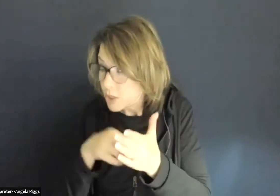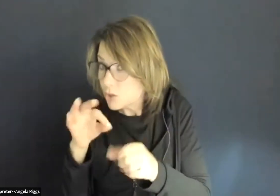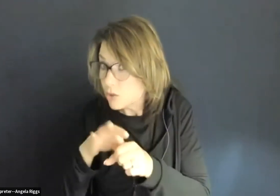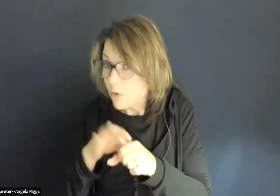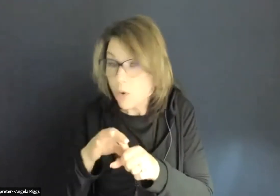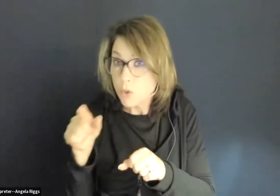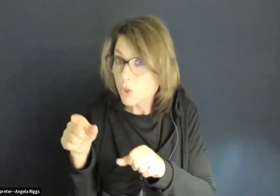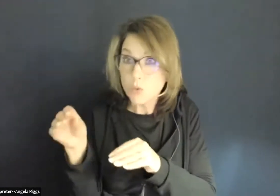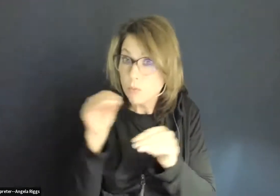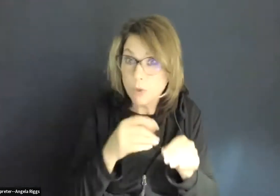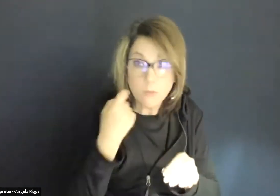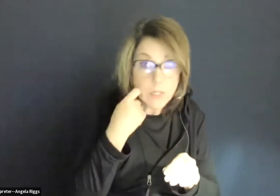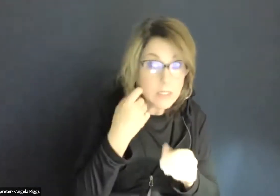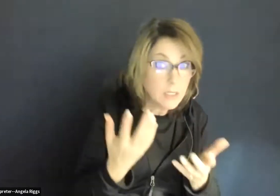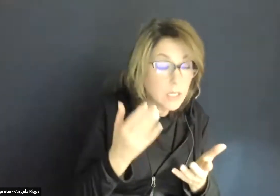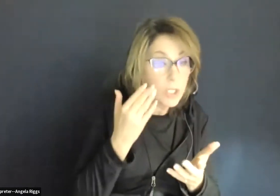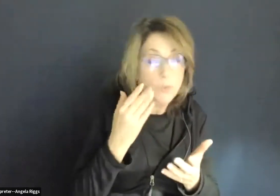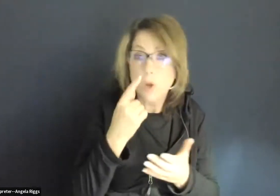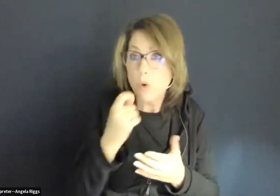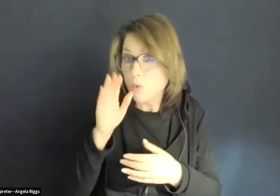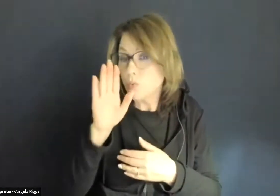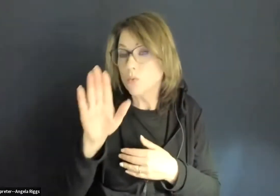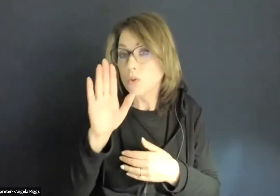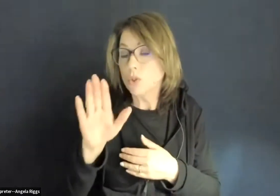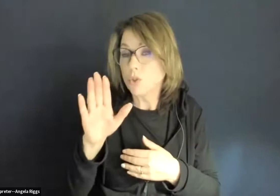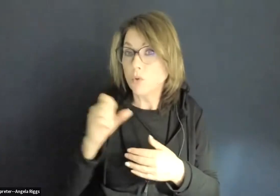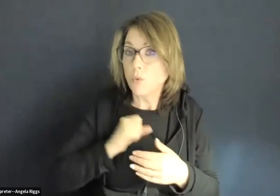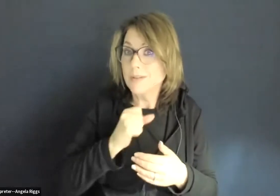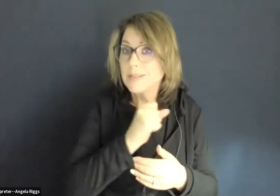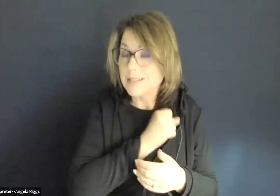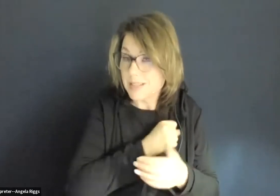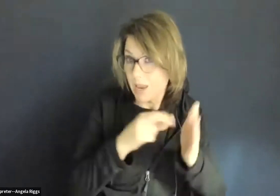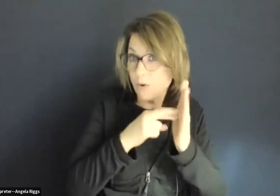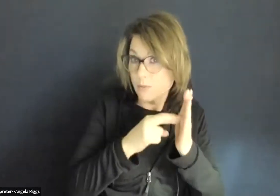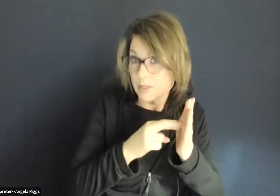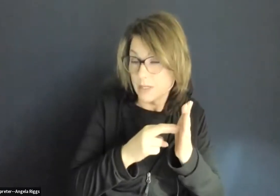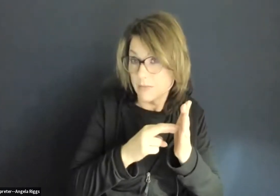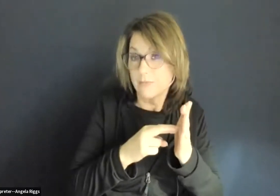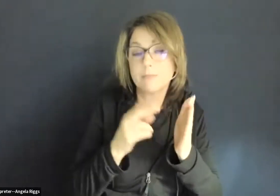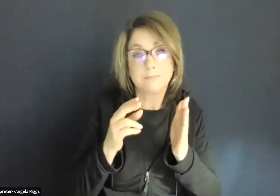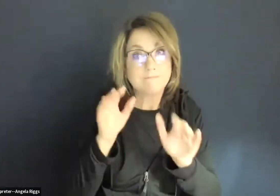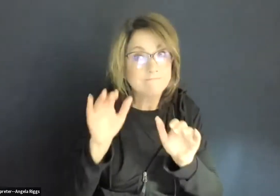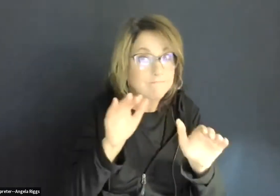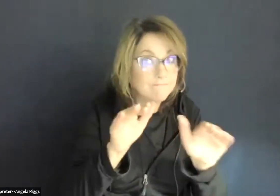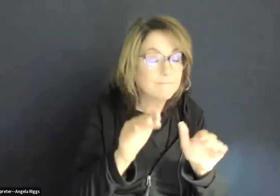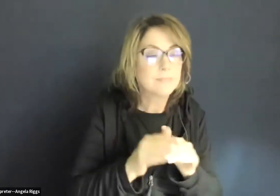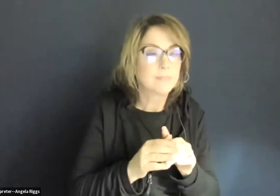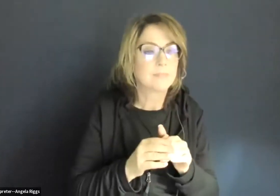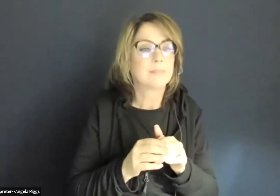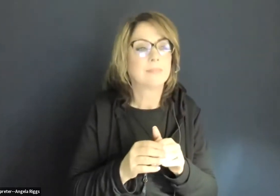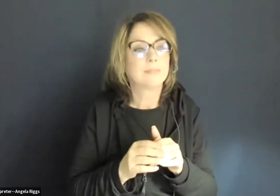lately? Do you know who your state representatives are? And when we have these